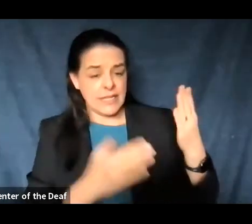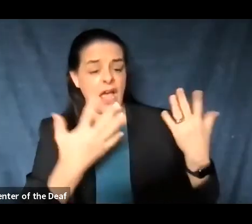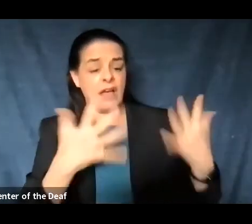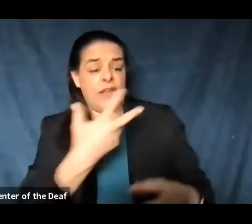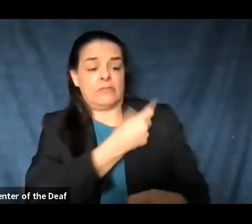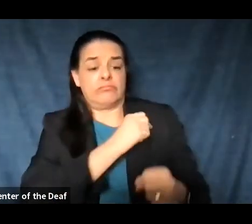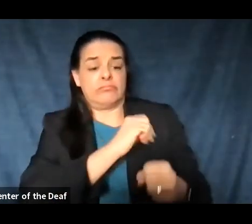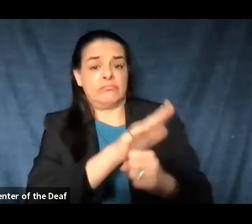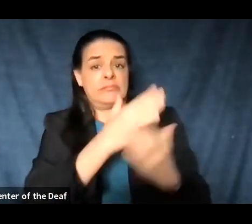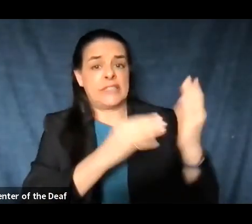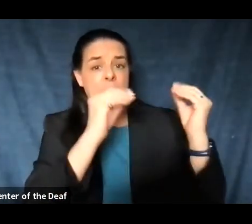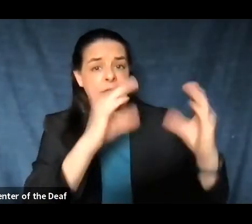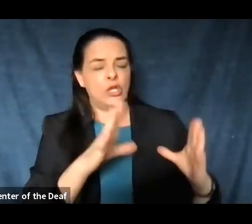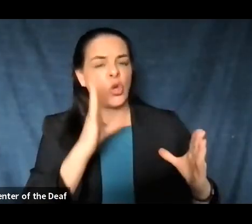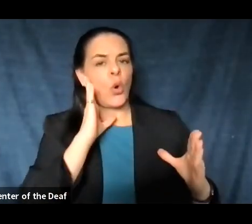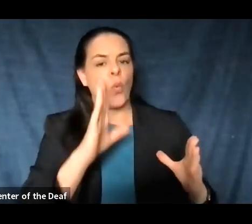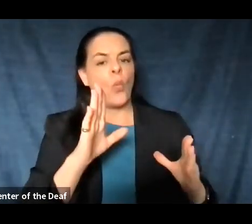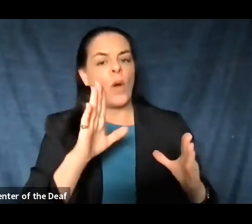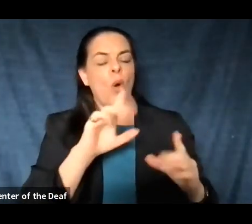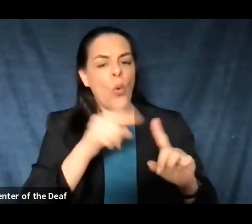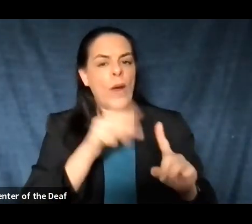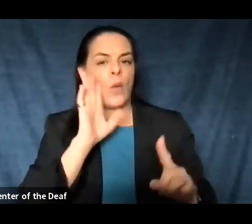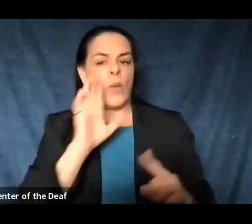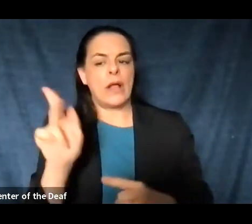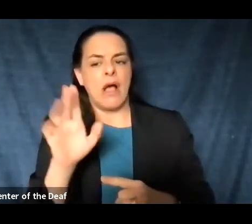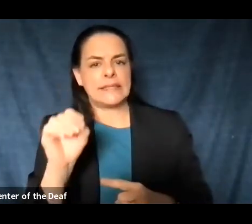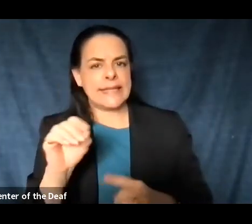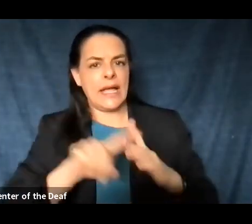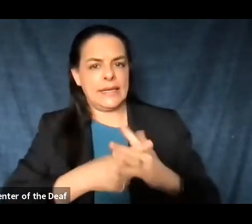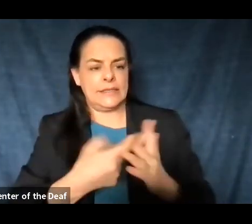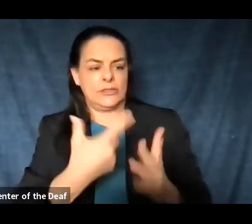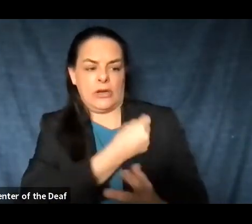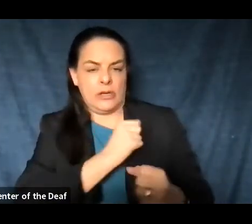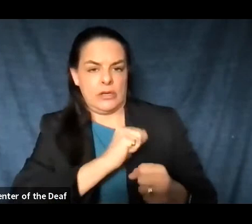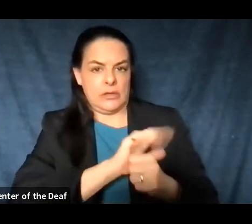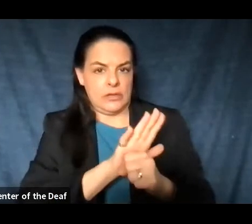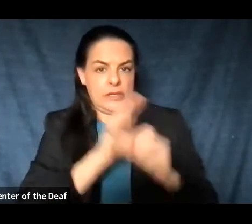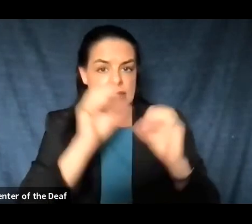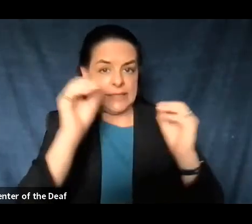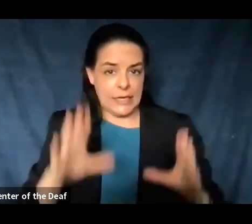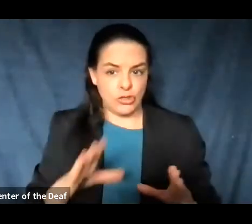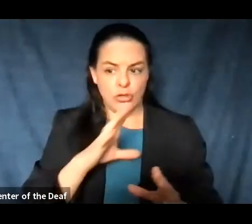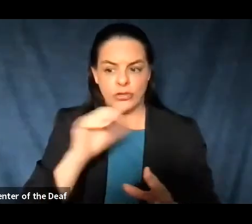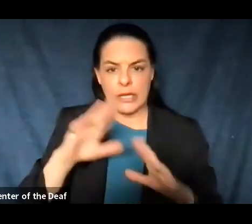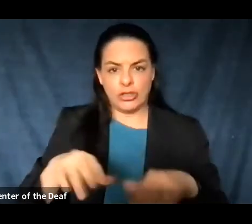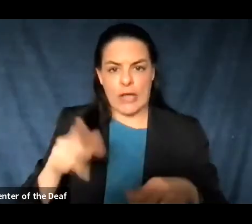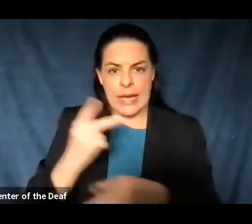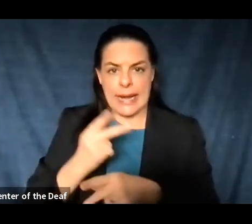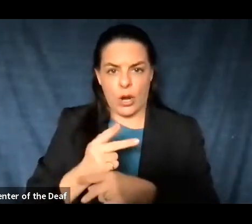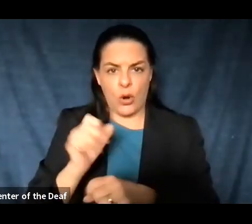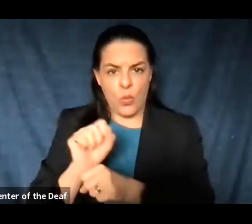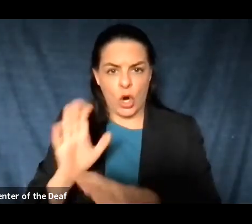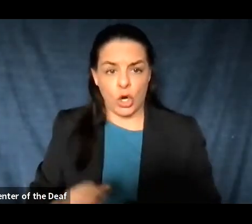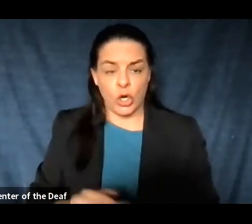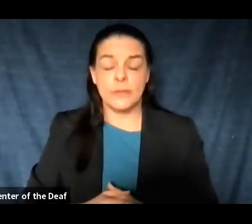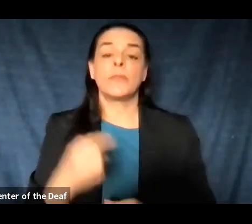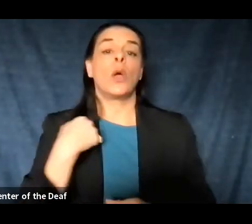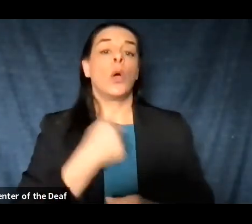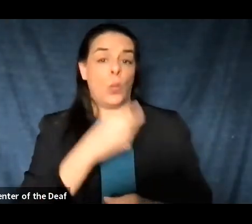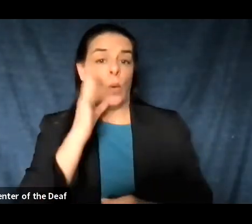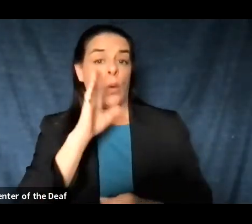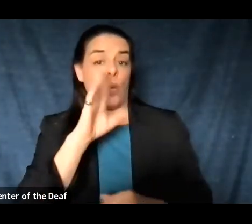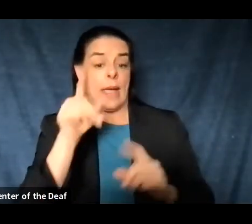begin vaccinating teachers and child care workers? We will begin vaccinating teachers and child care workers when vaccine